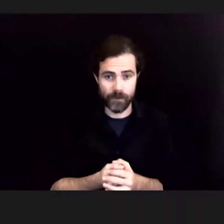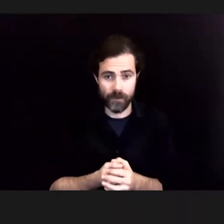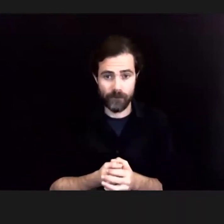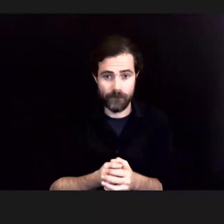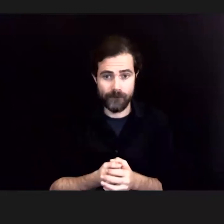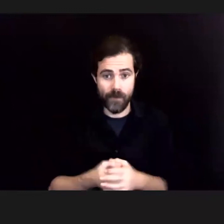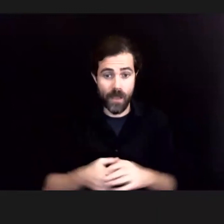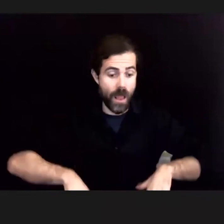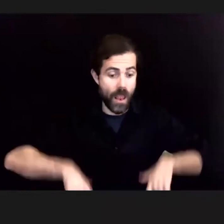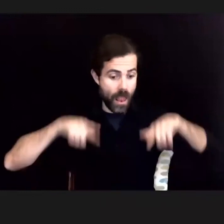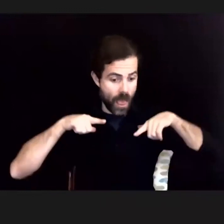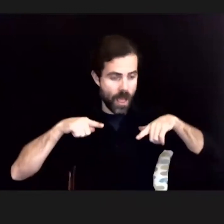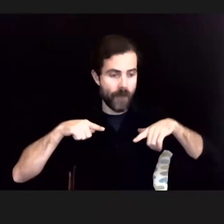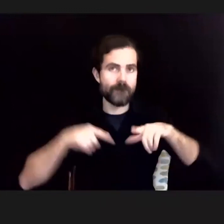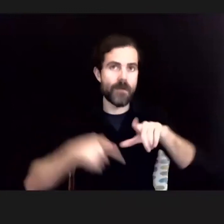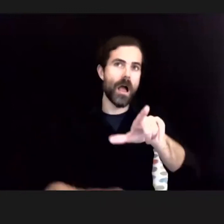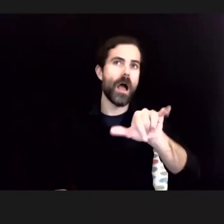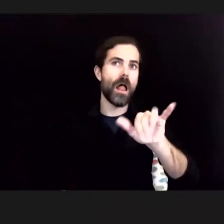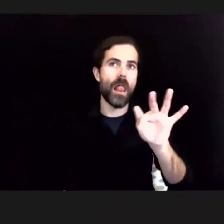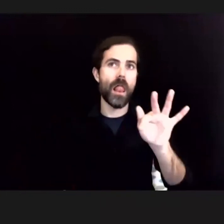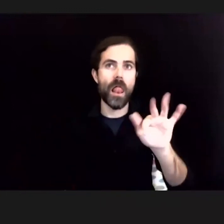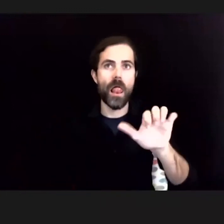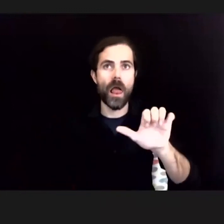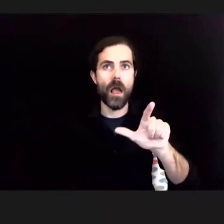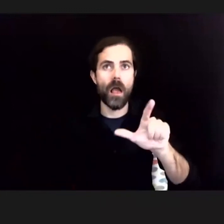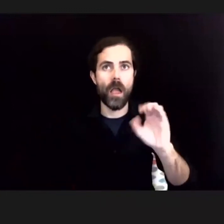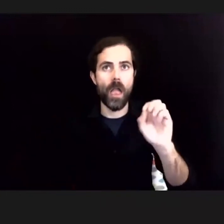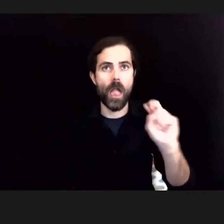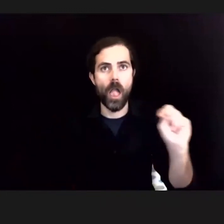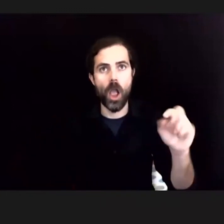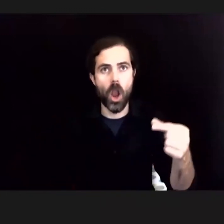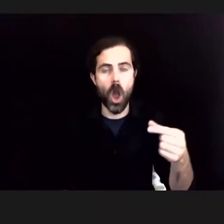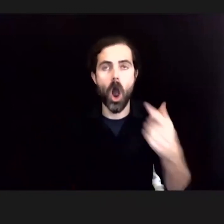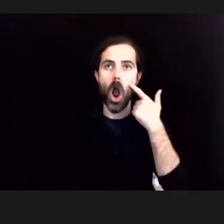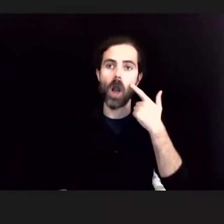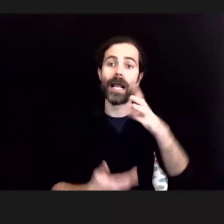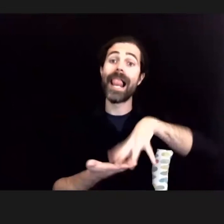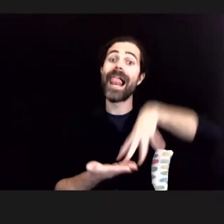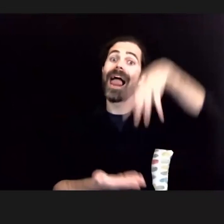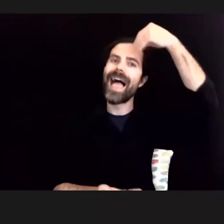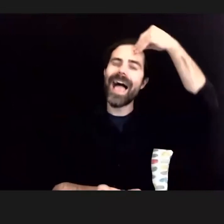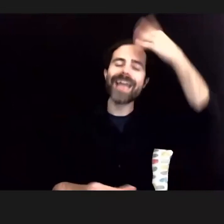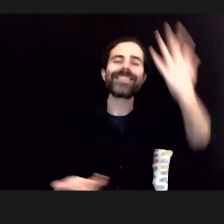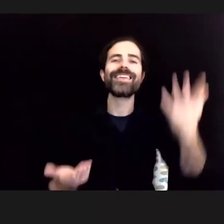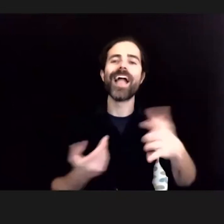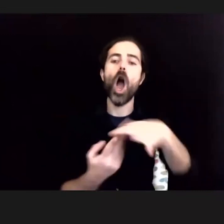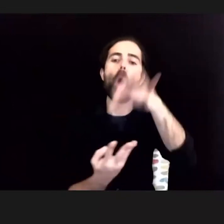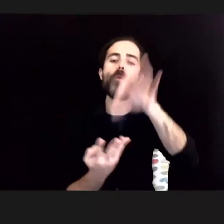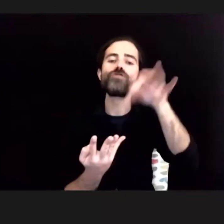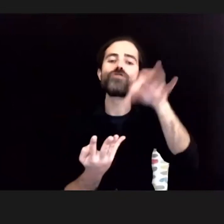learning opportunities, chances to continue improving their skills so that they can provide the needed assistance to the persons with